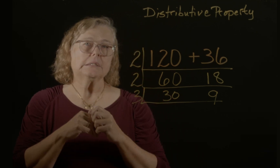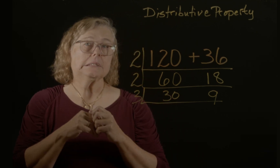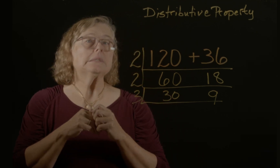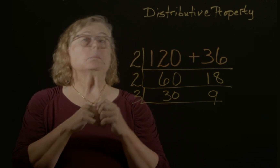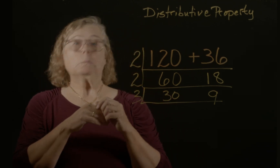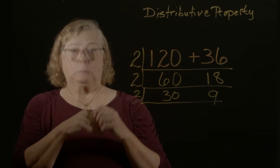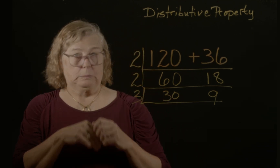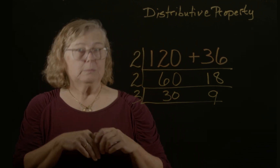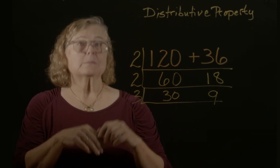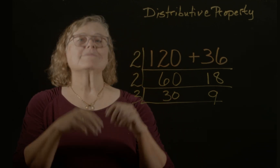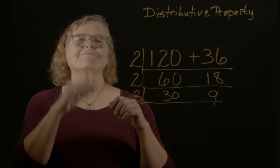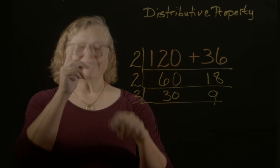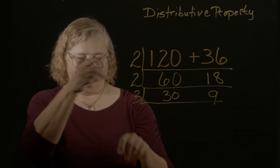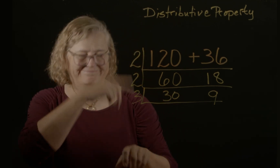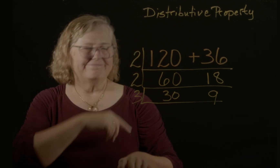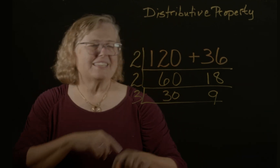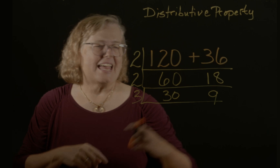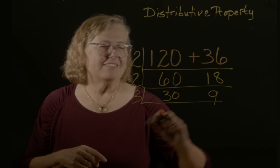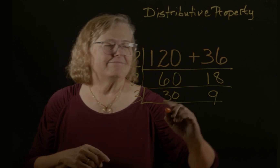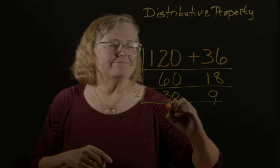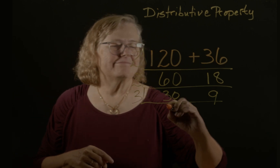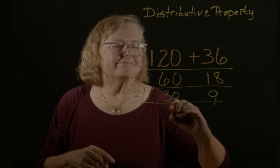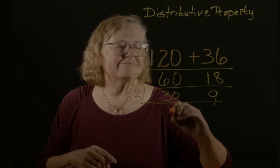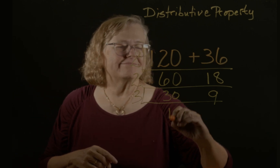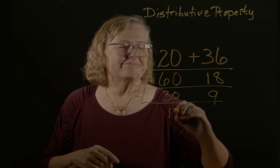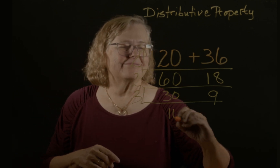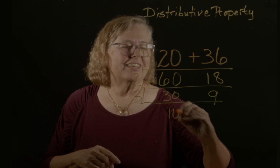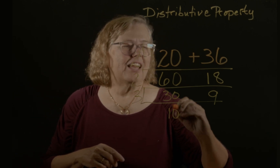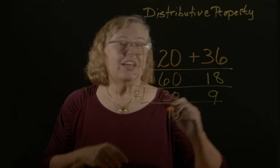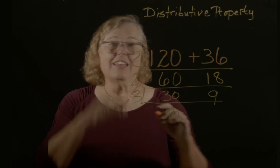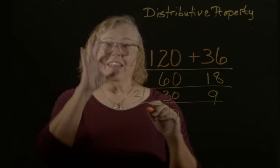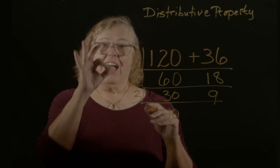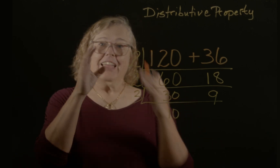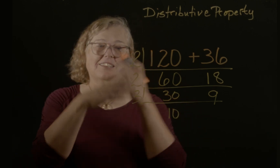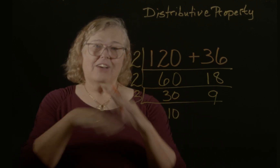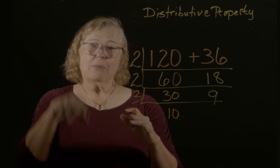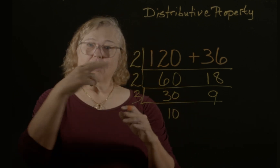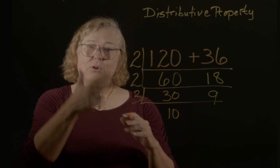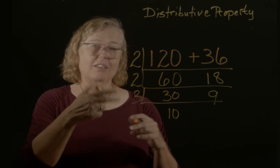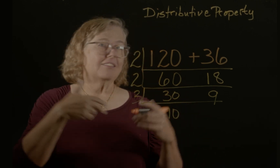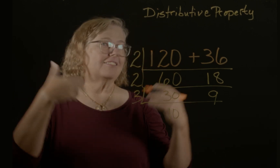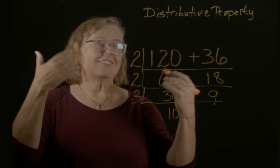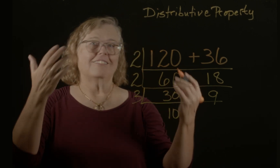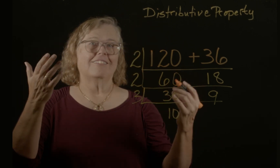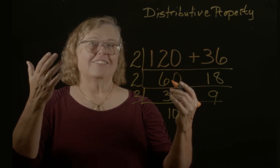What's 30 divided by 3? You got it. 10. 9 divided by